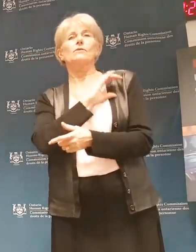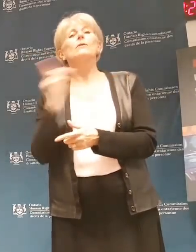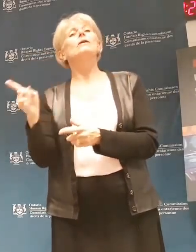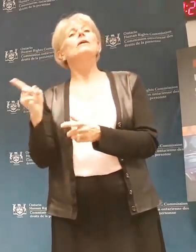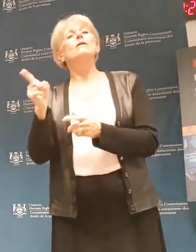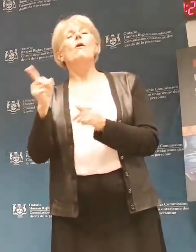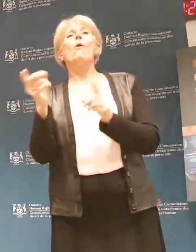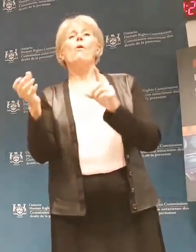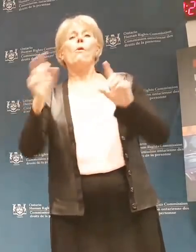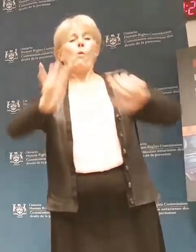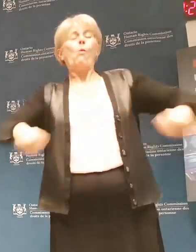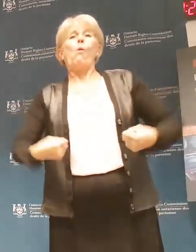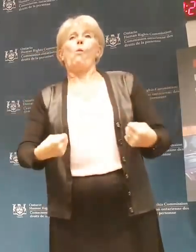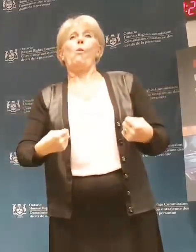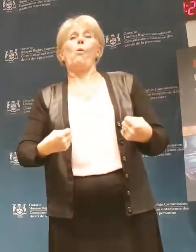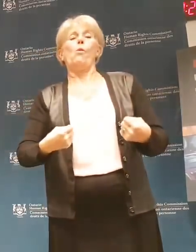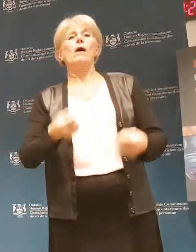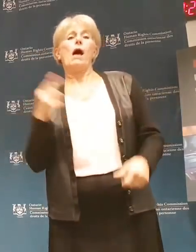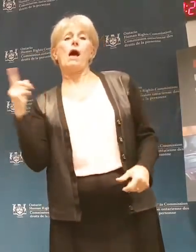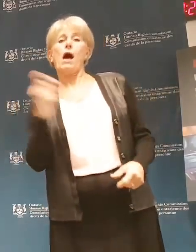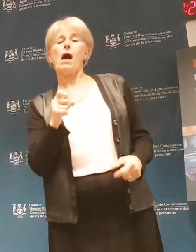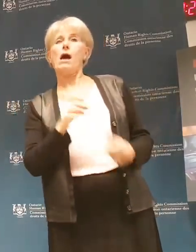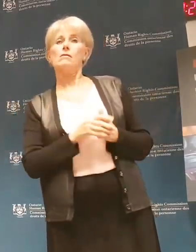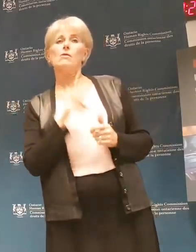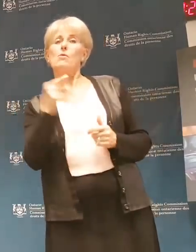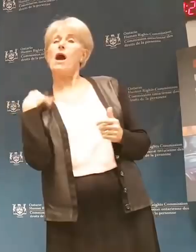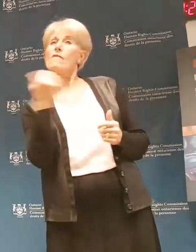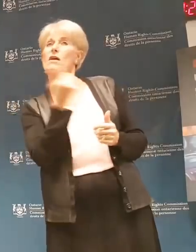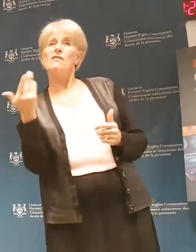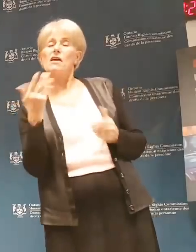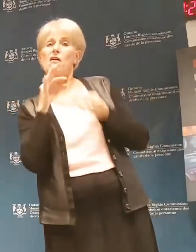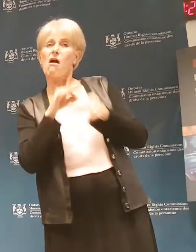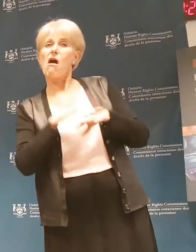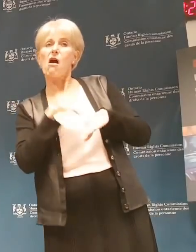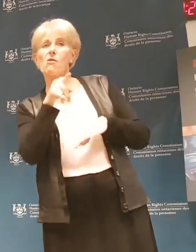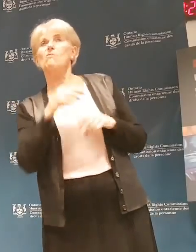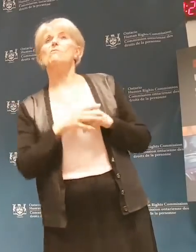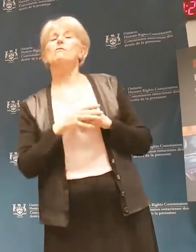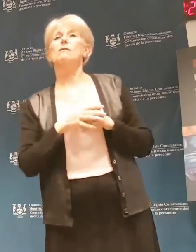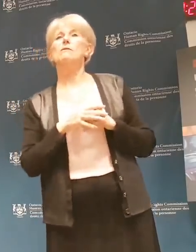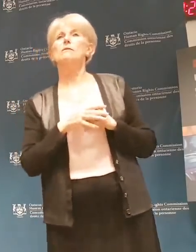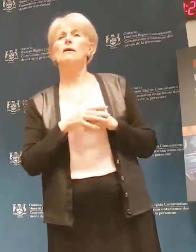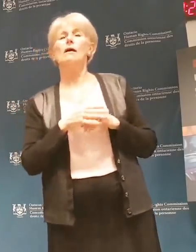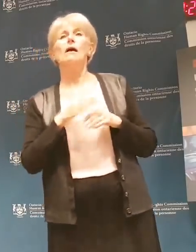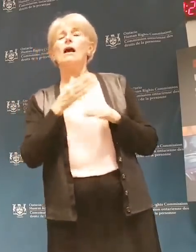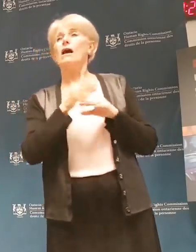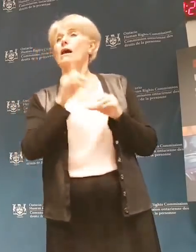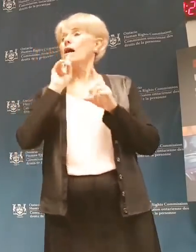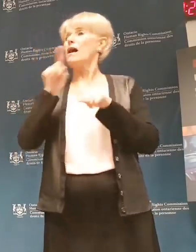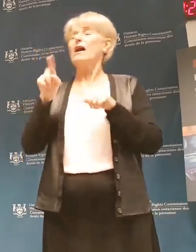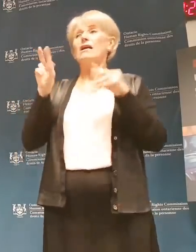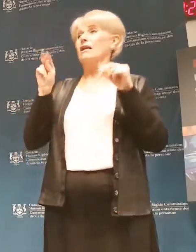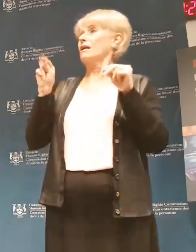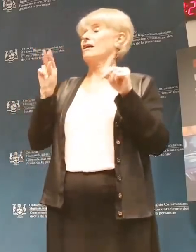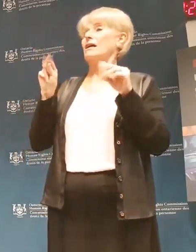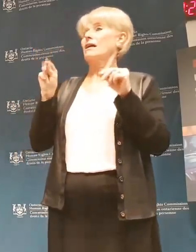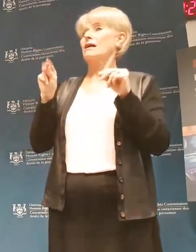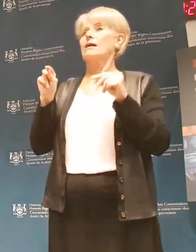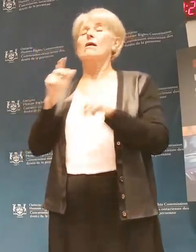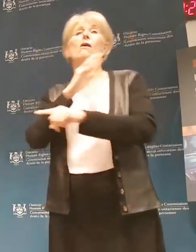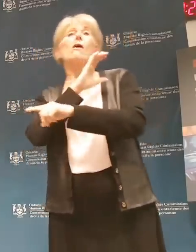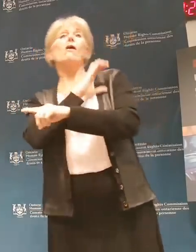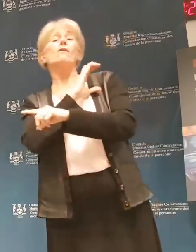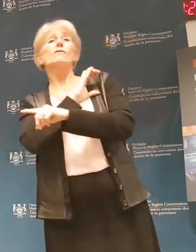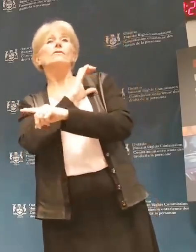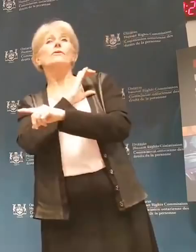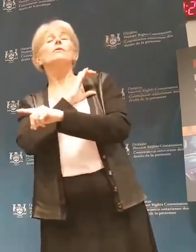of the man's arms and asked him whether he had anything on him. After he replied in the negative, an